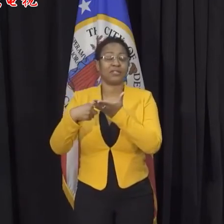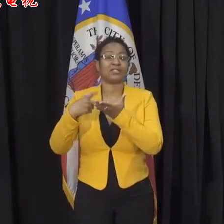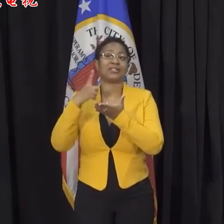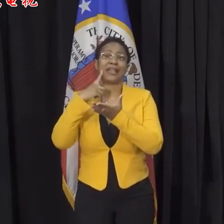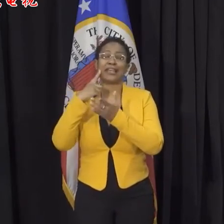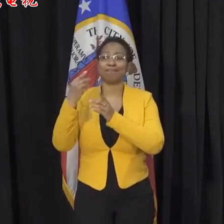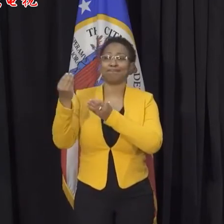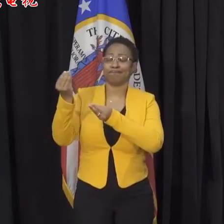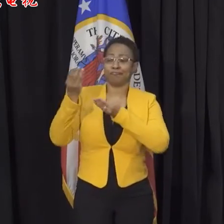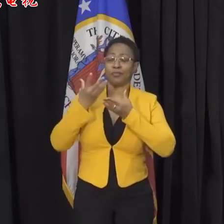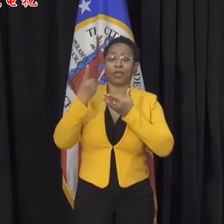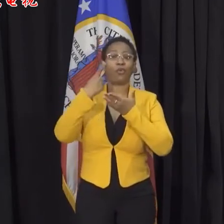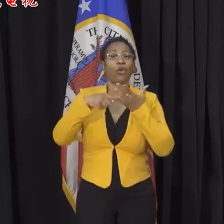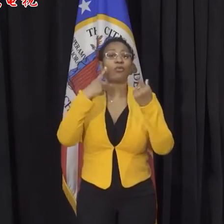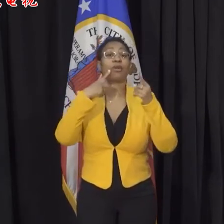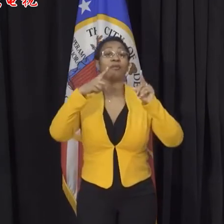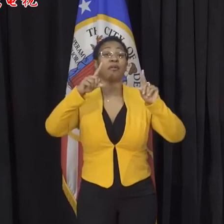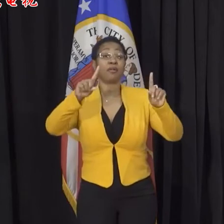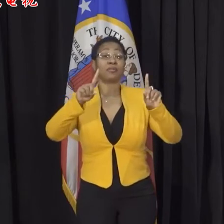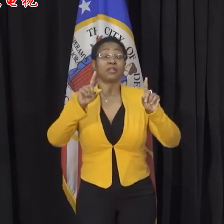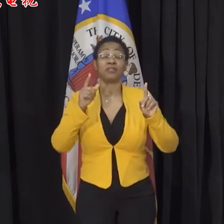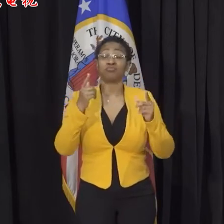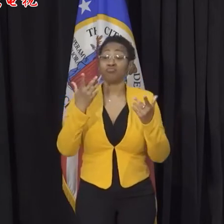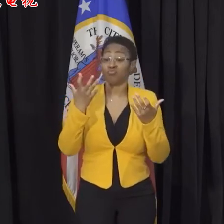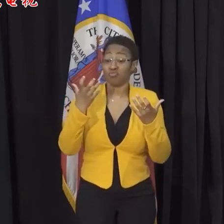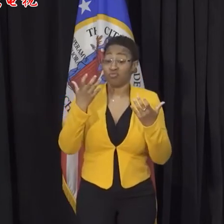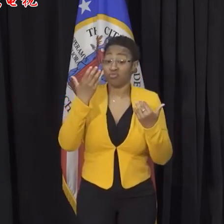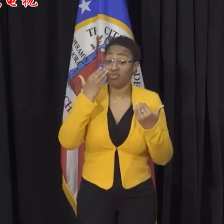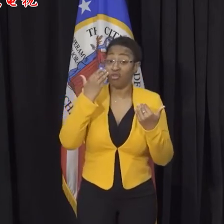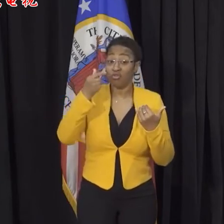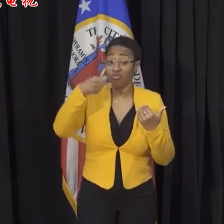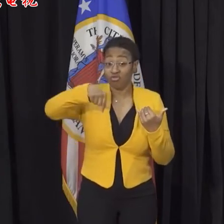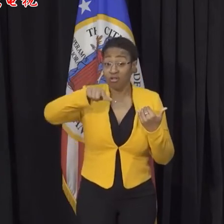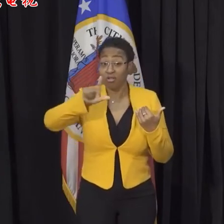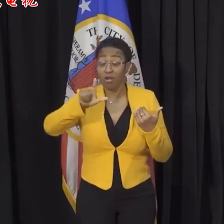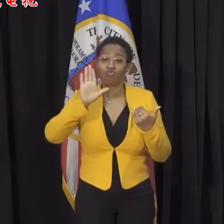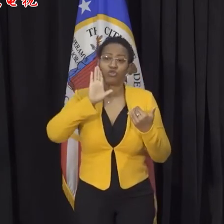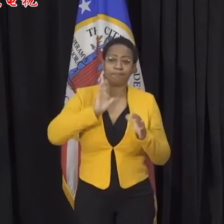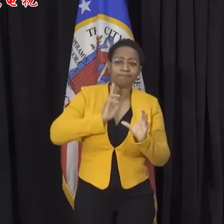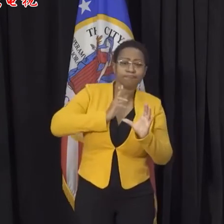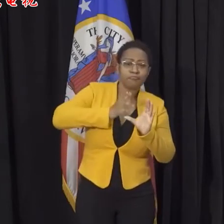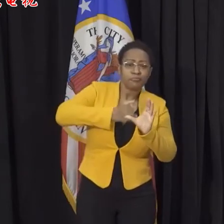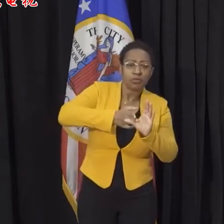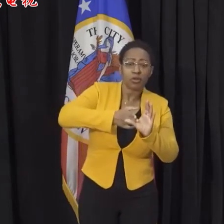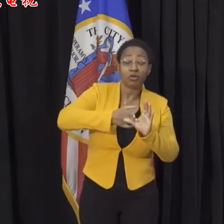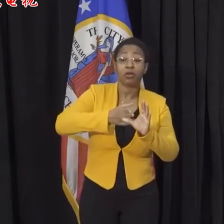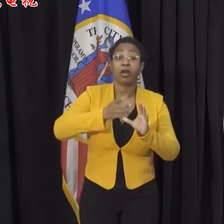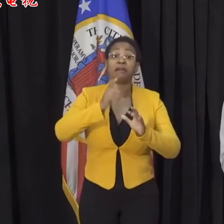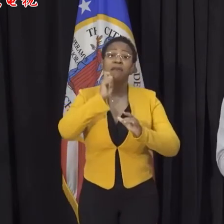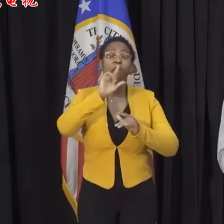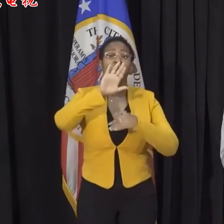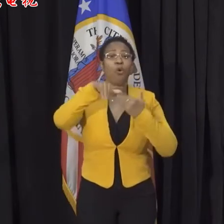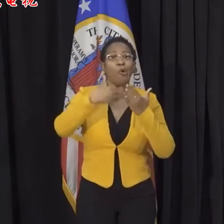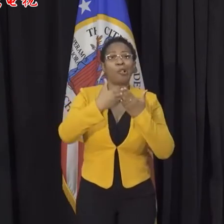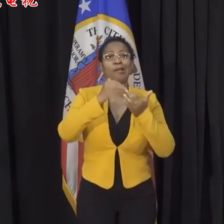to try to accomplish here and asked if we would participate figuring out logistically as well as financially.